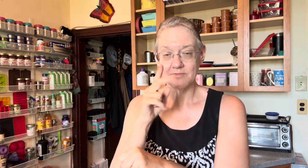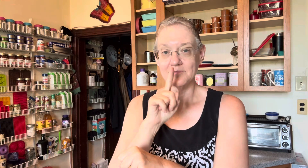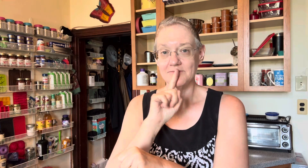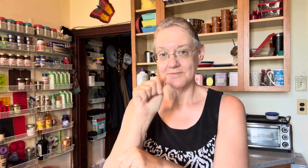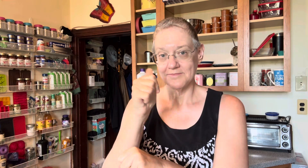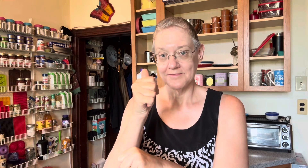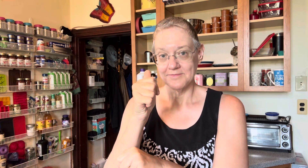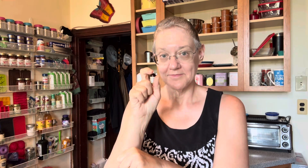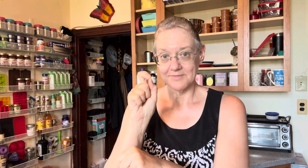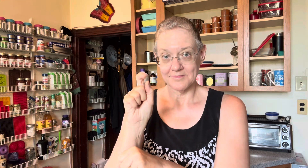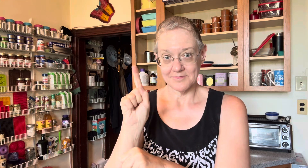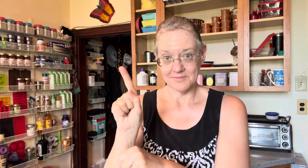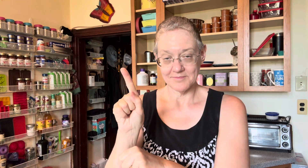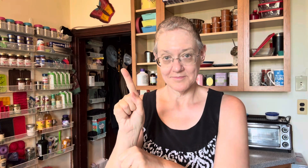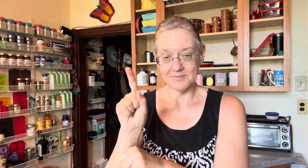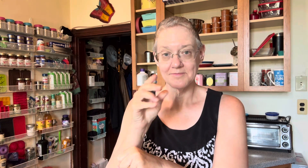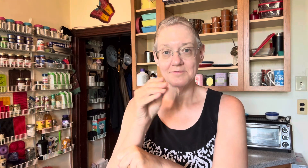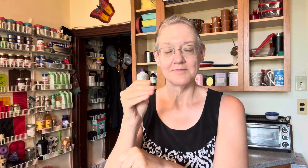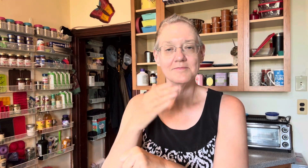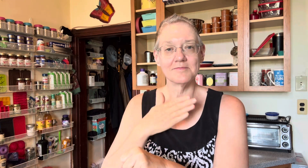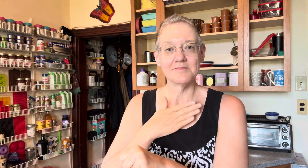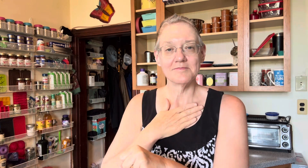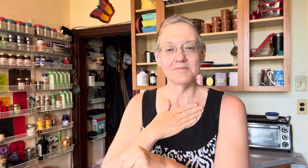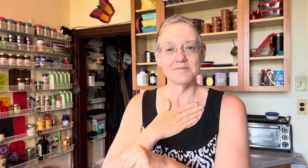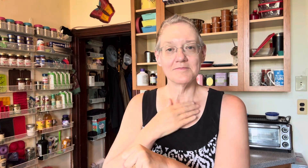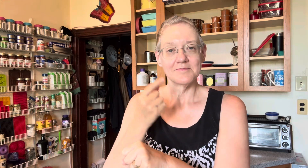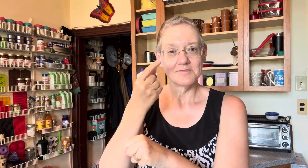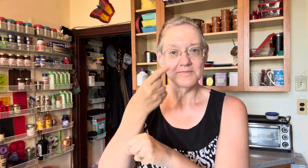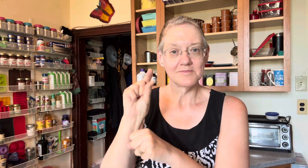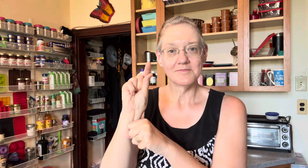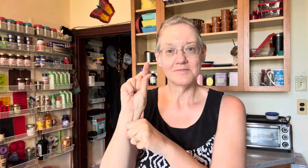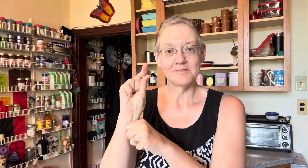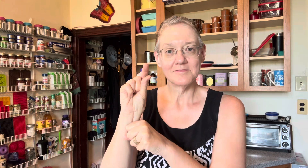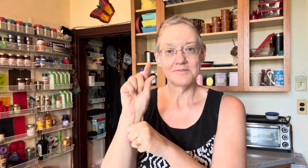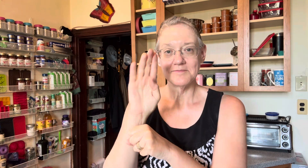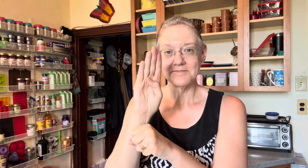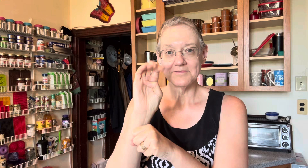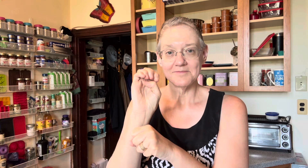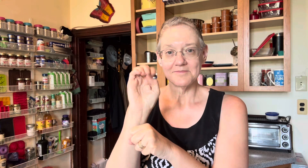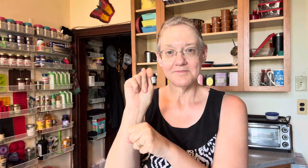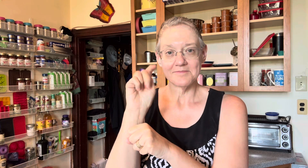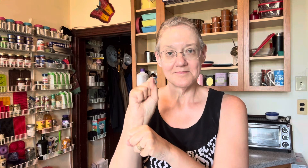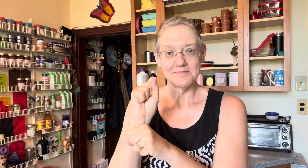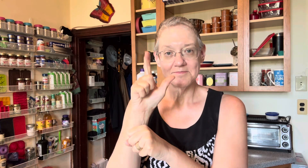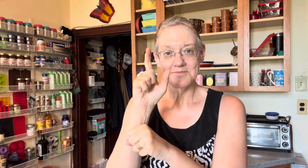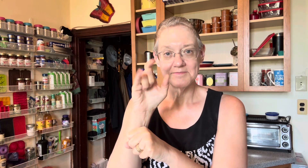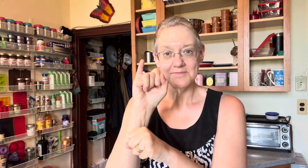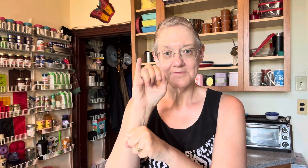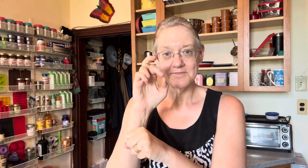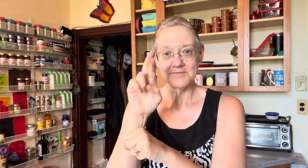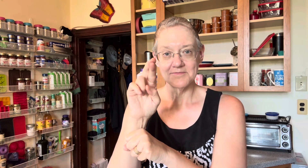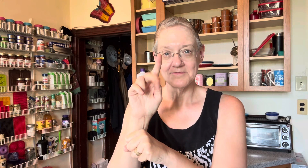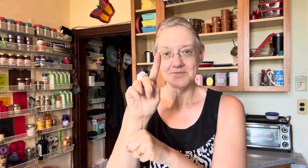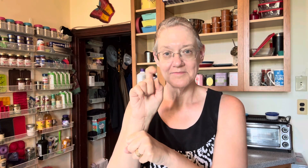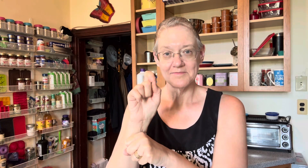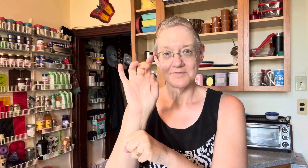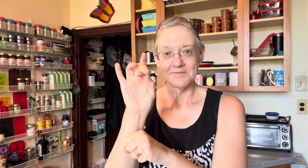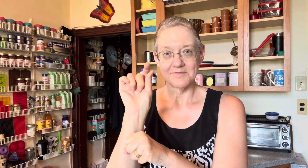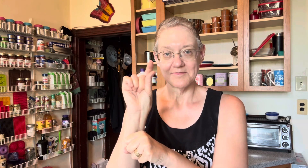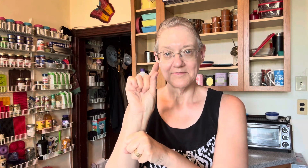Chicken and squash is 10.1 grams of net carbs. And my greens, beets, and liver supplements